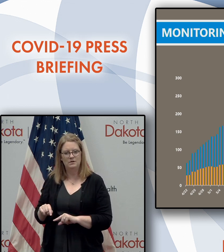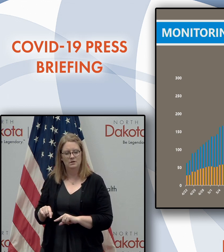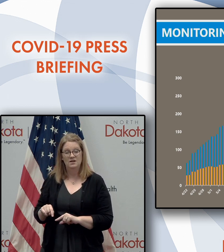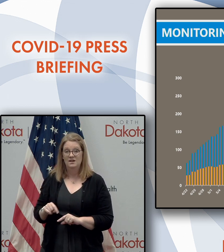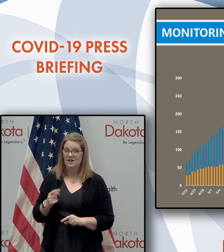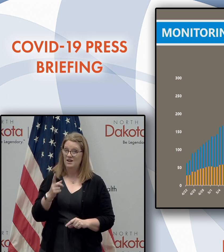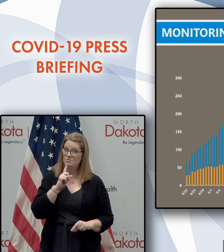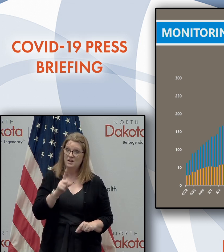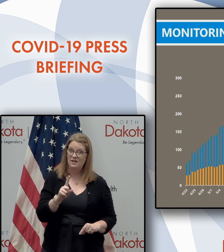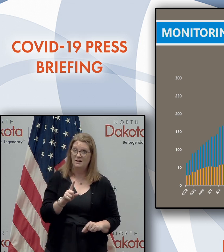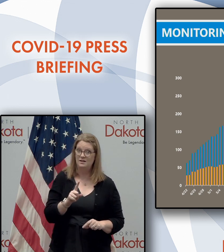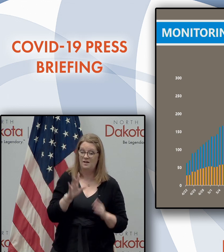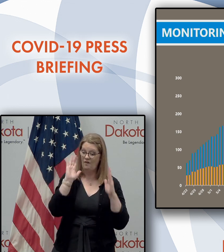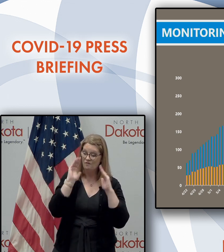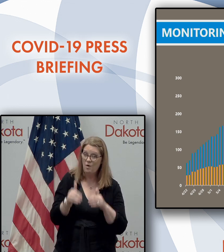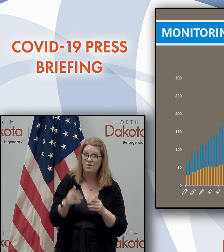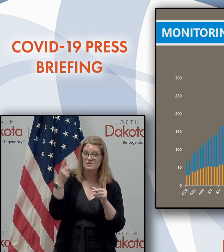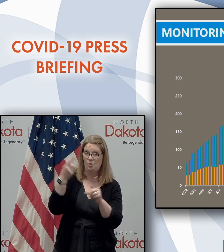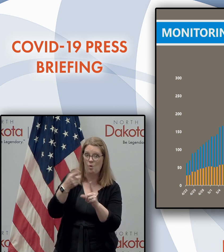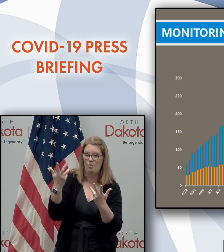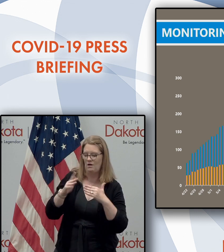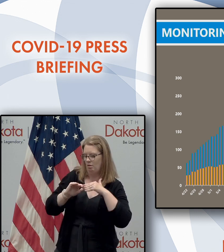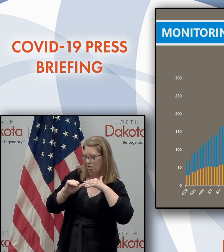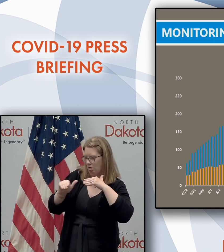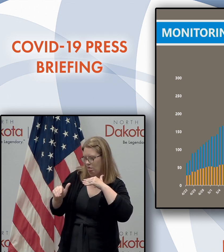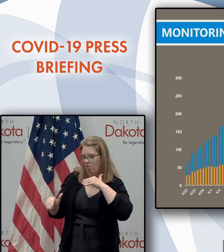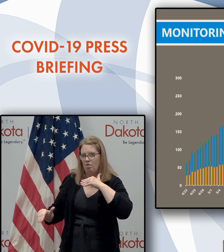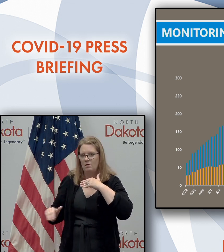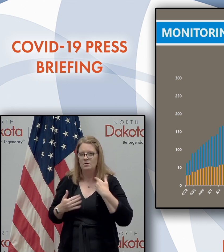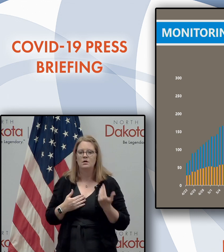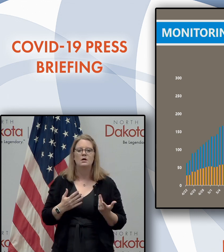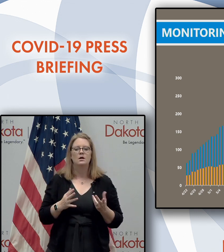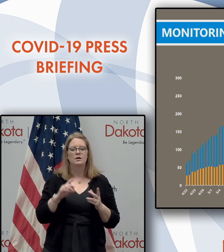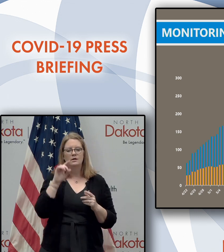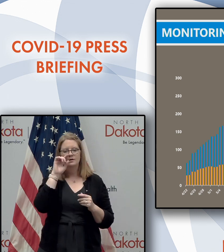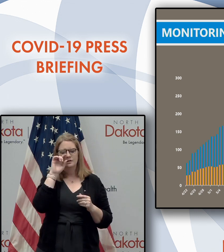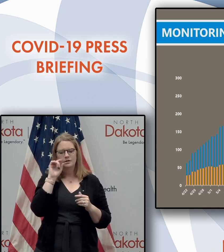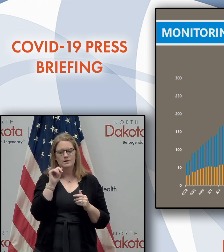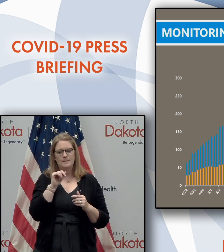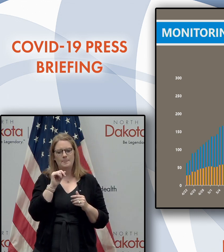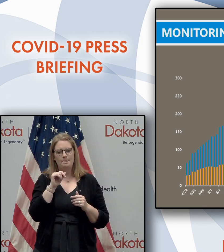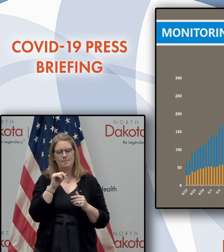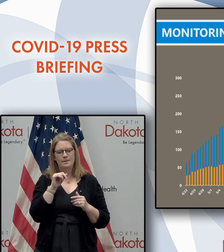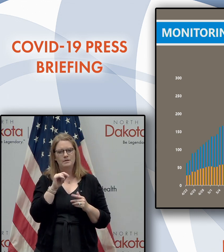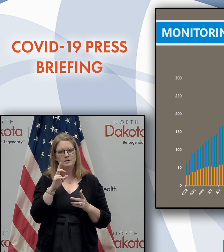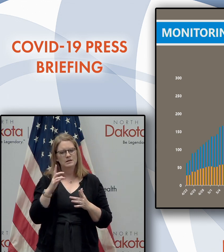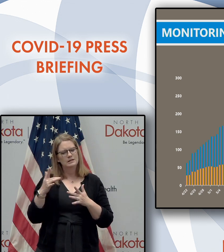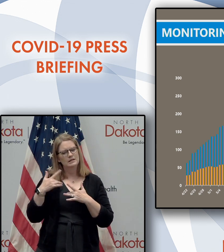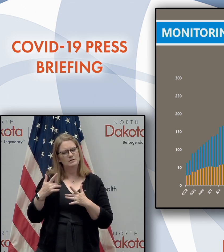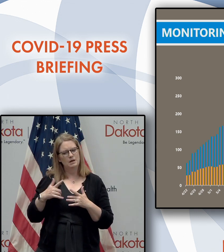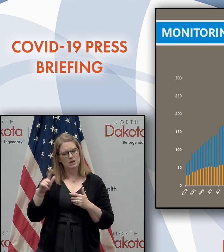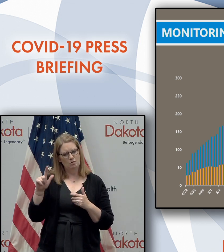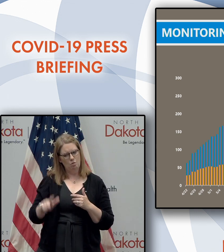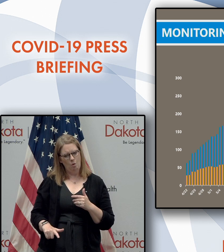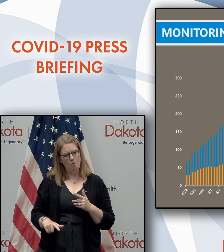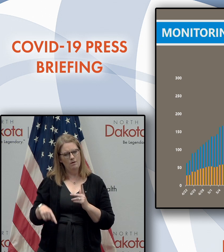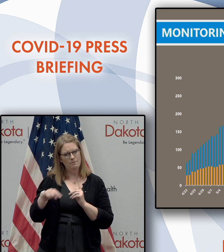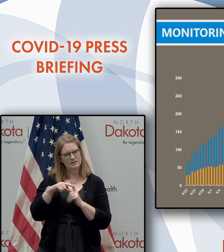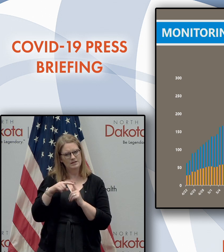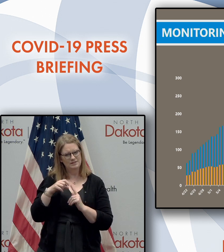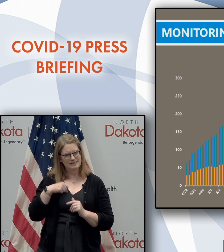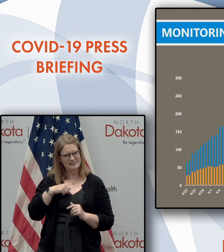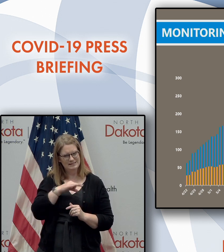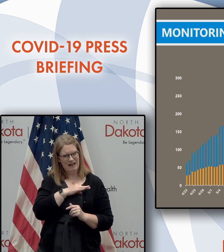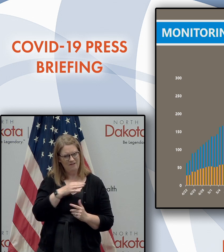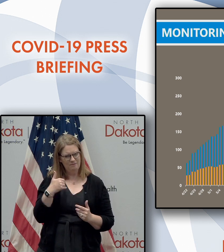trend continue. Residents continue testing on average at a lower positivity than staff members. That makes sense